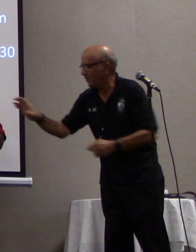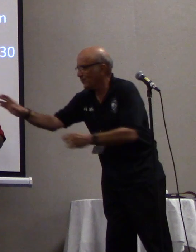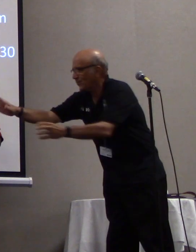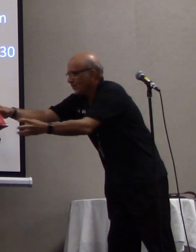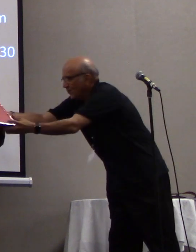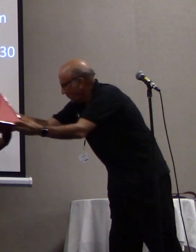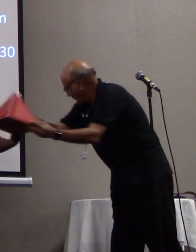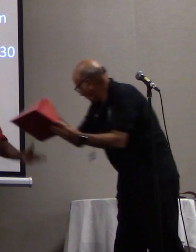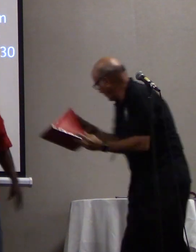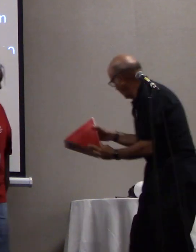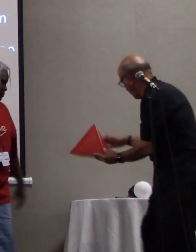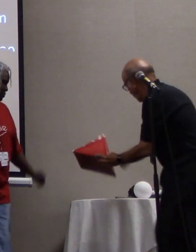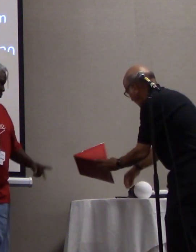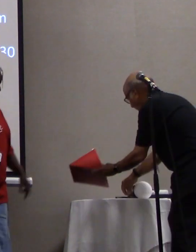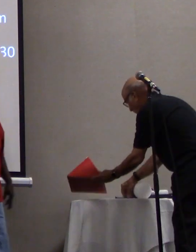see.